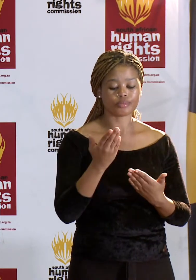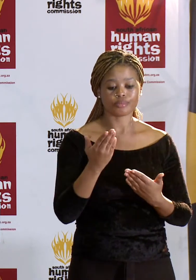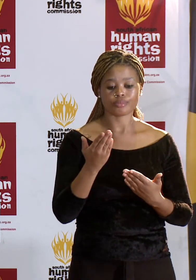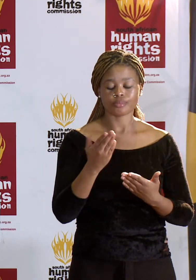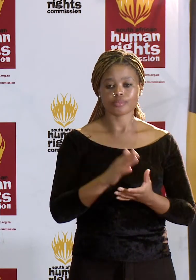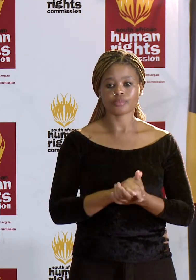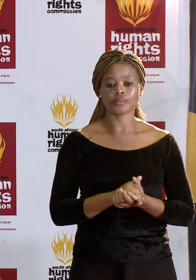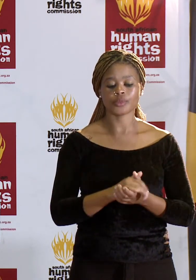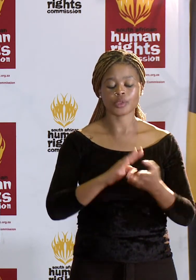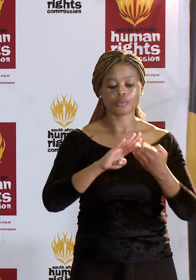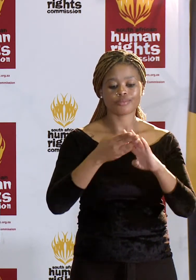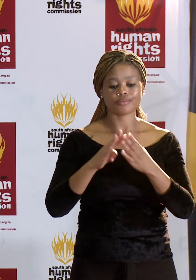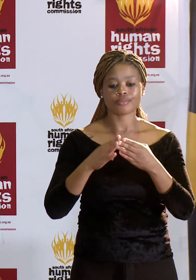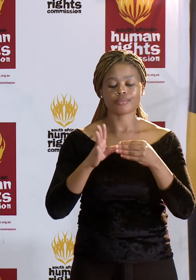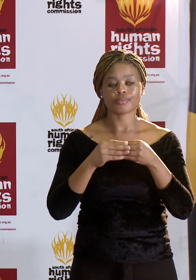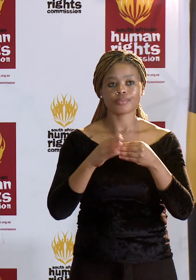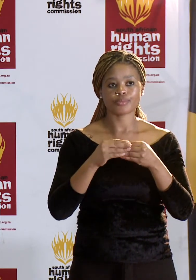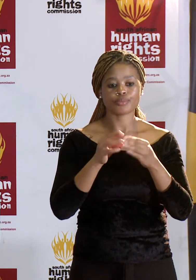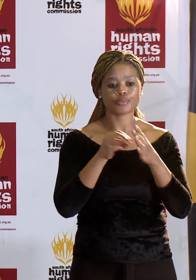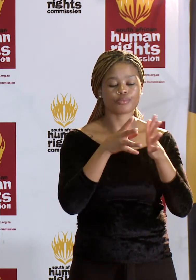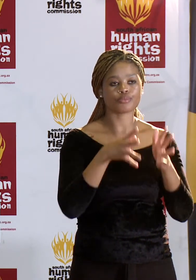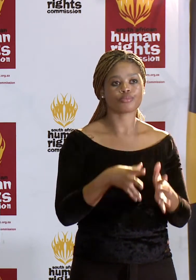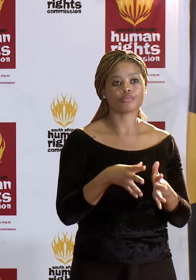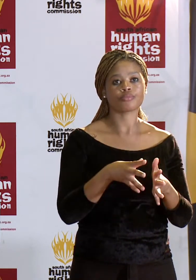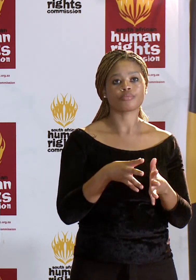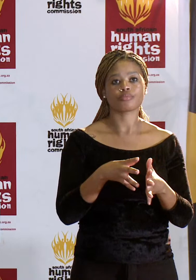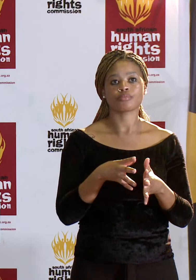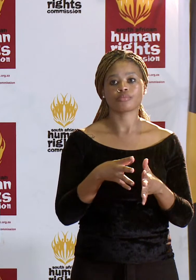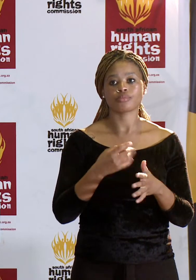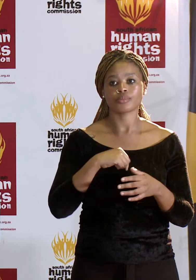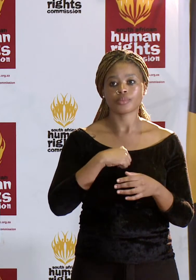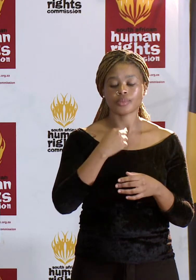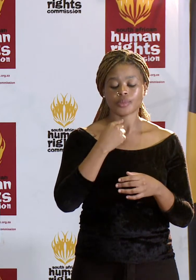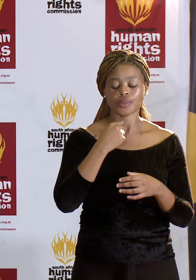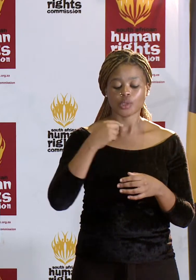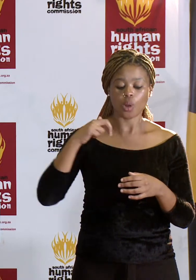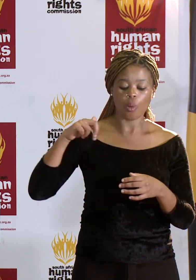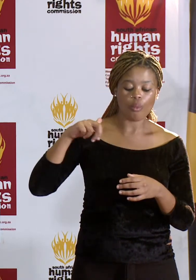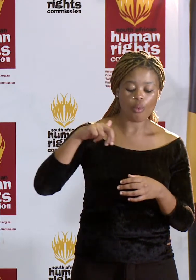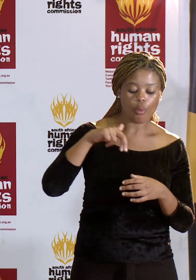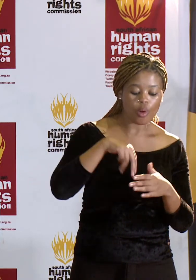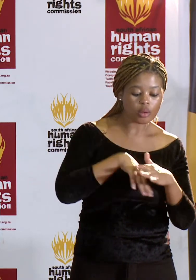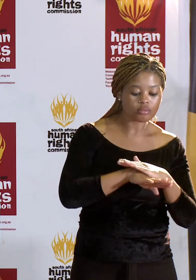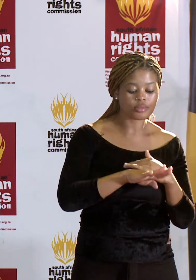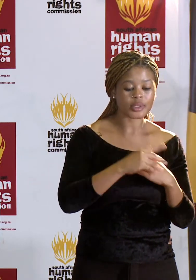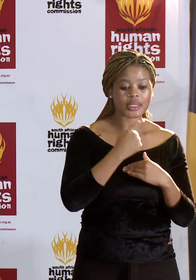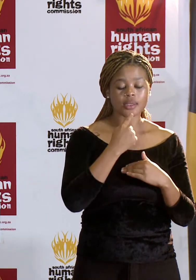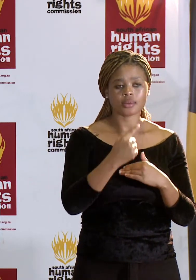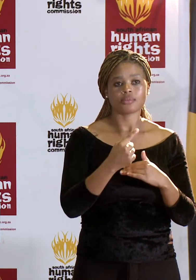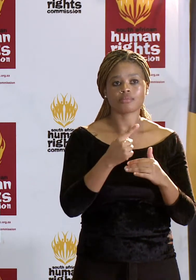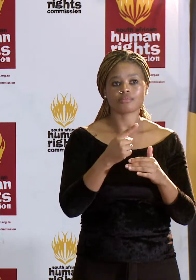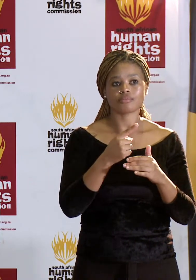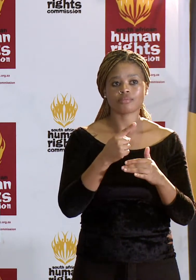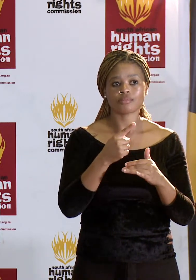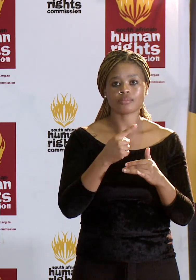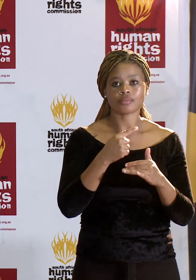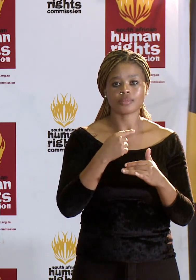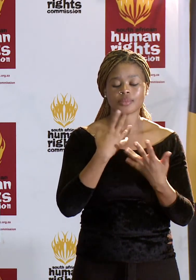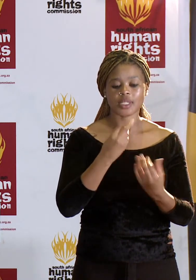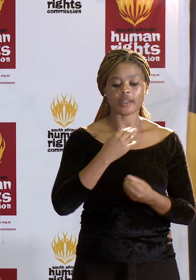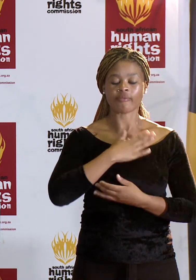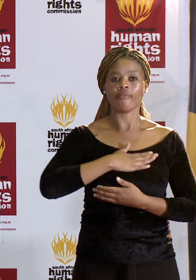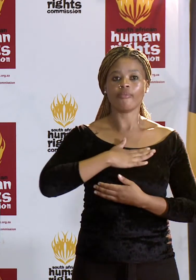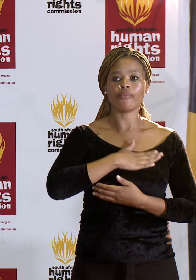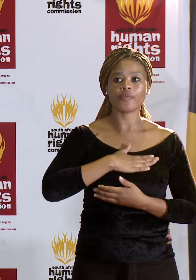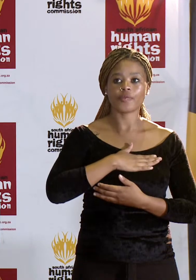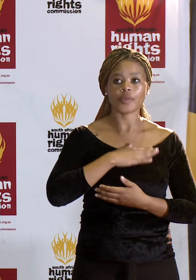dignitaries, community members, students. As I was walking in here, I said to colleagues, that feeling of